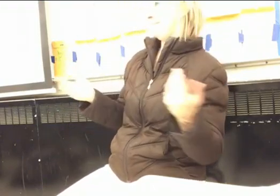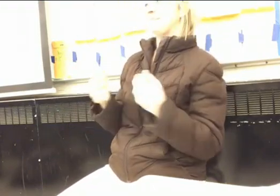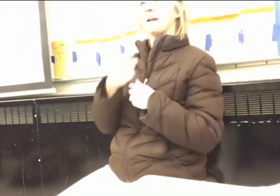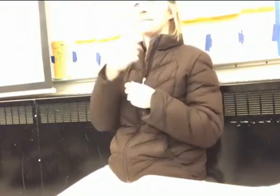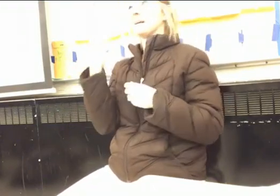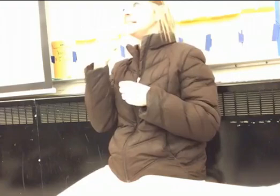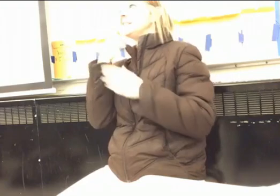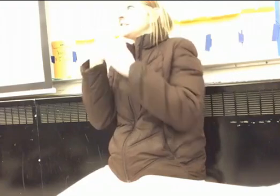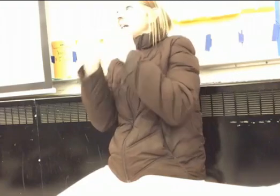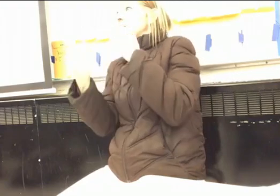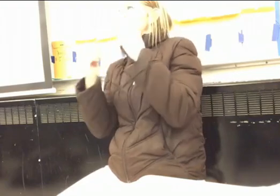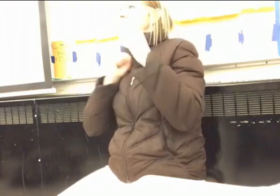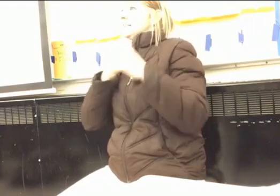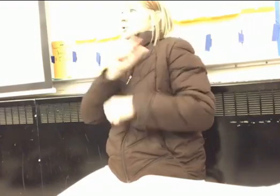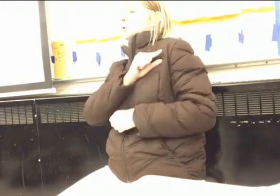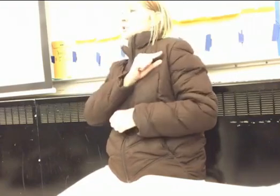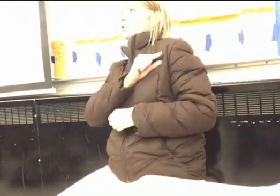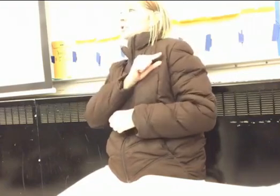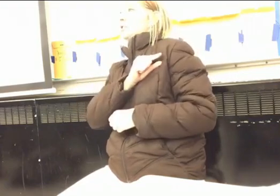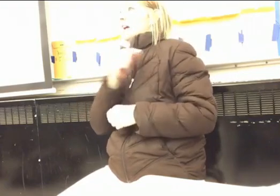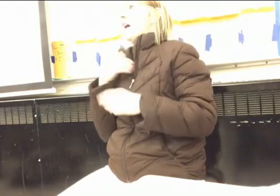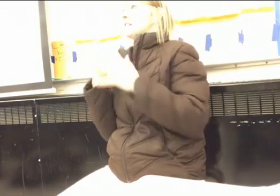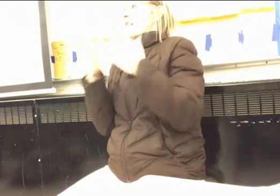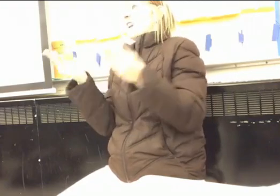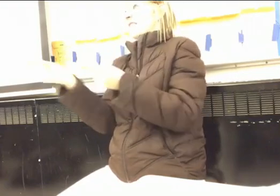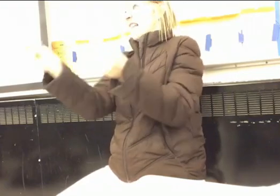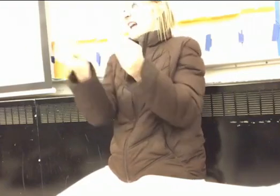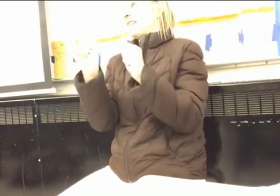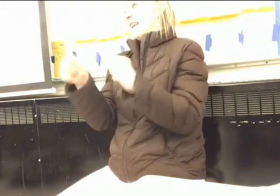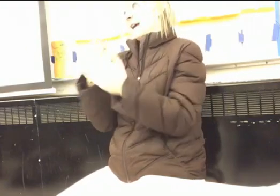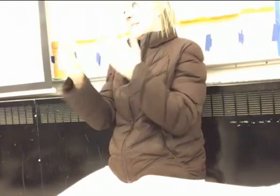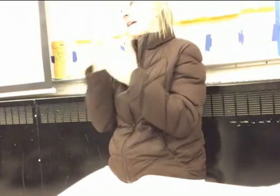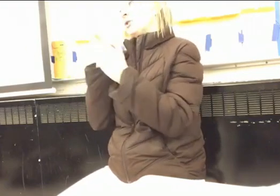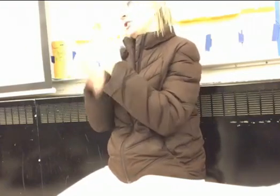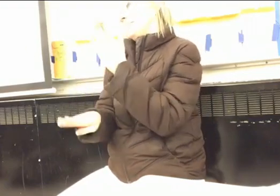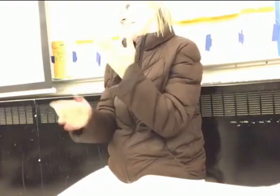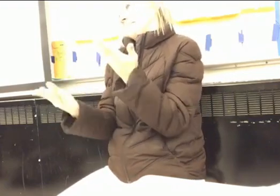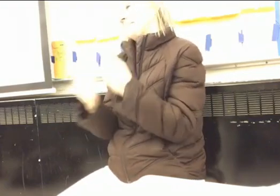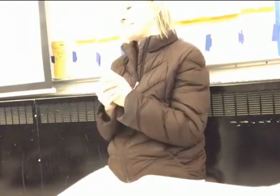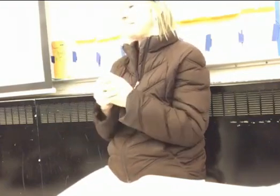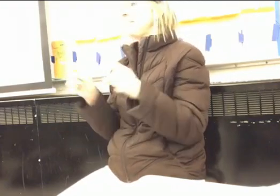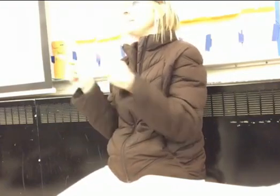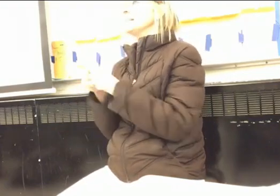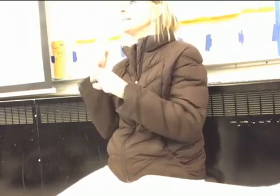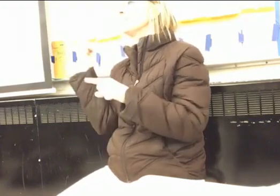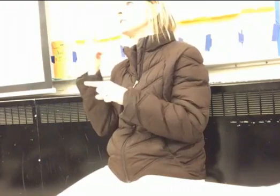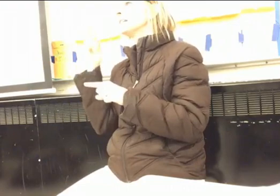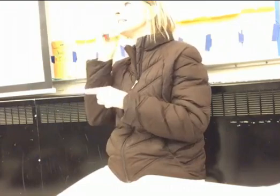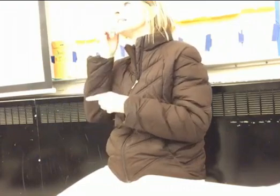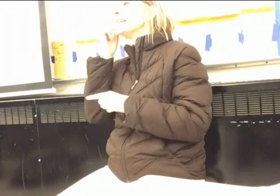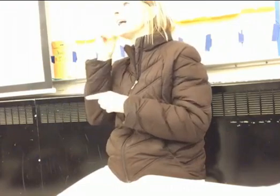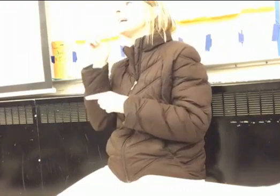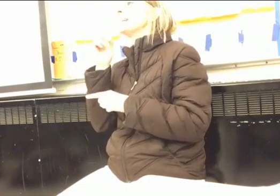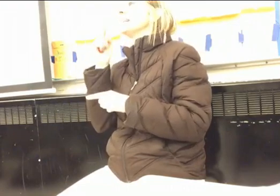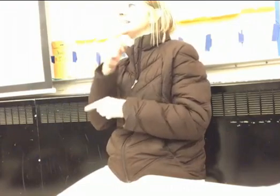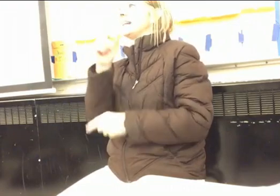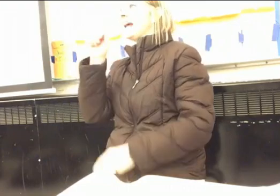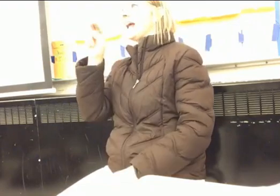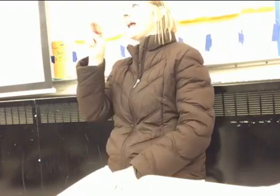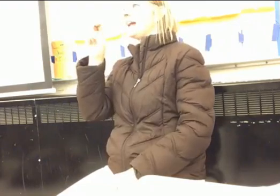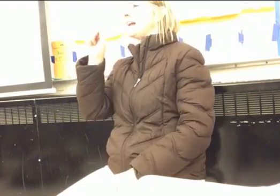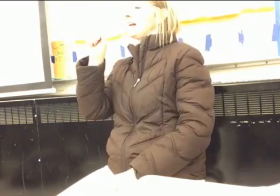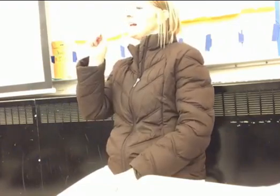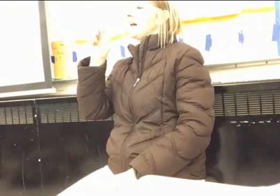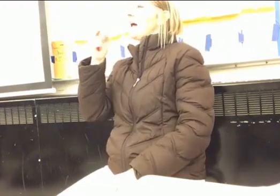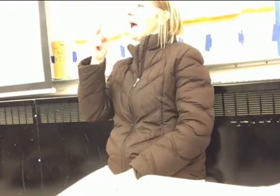Because it's right outside of St. George, and it has a lot of land that they can buy for cheap. Same reason why Disneyland is in Anaheim and not LA.